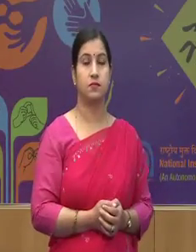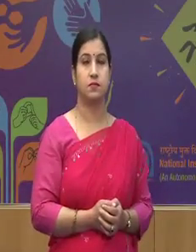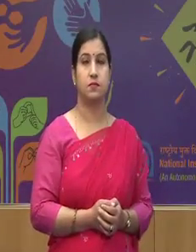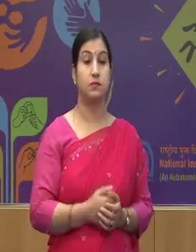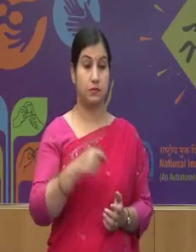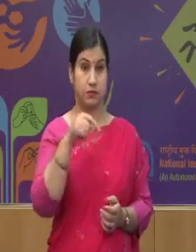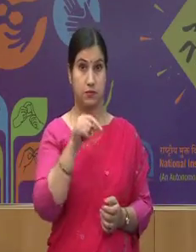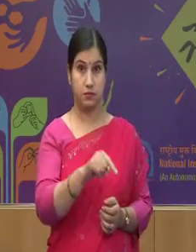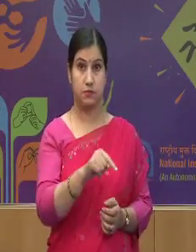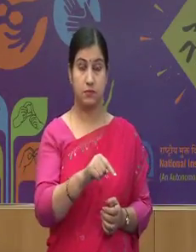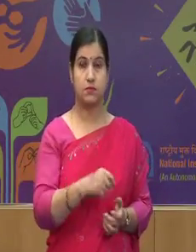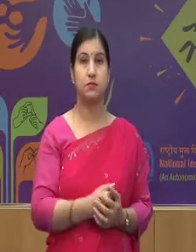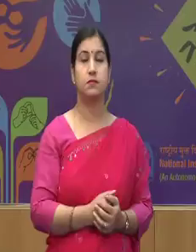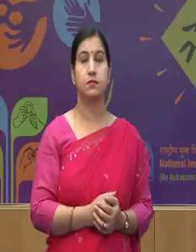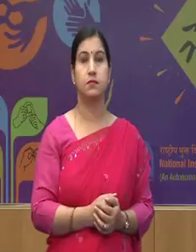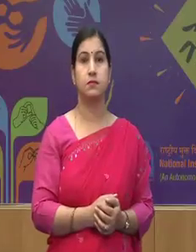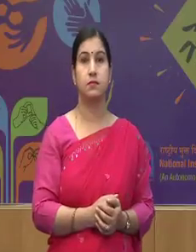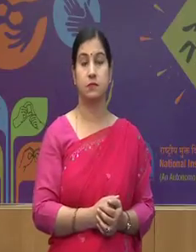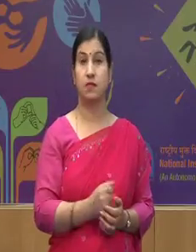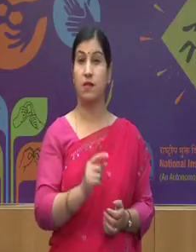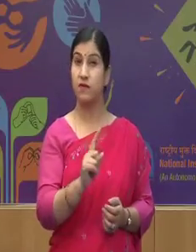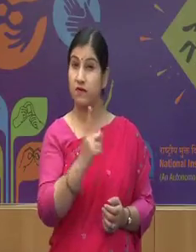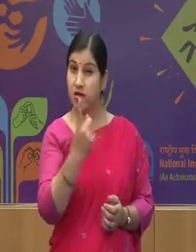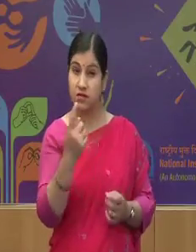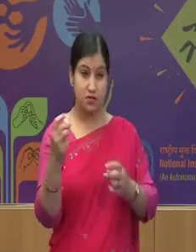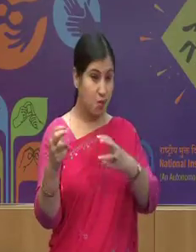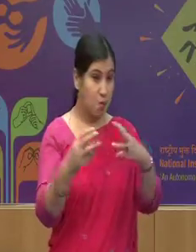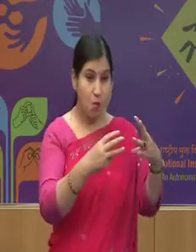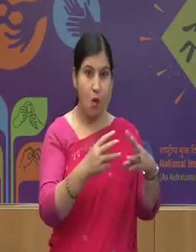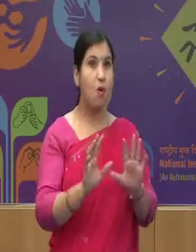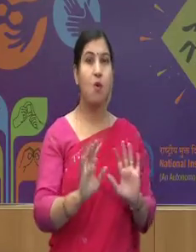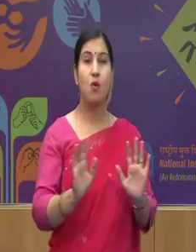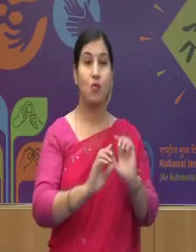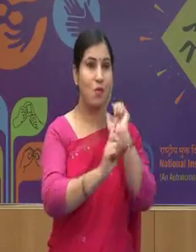However, this war was not the last,